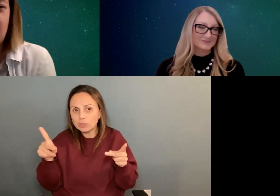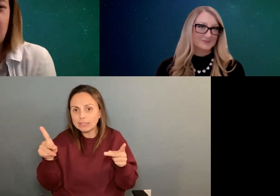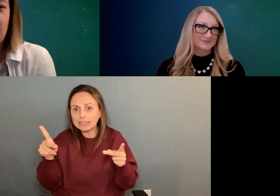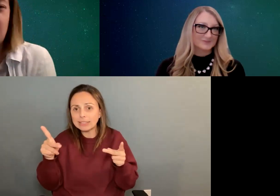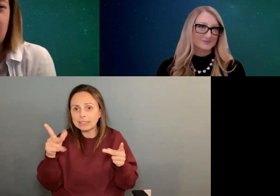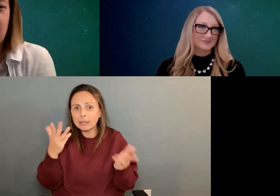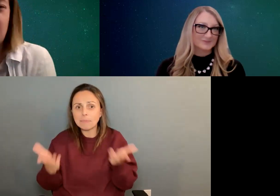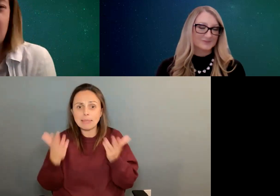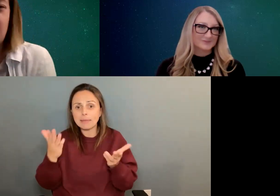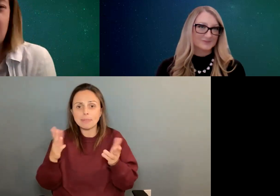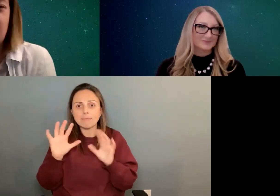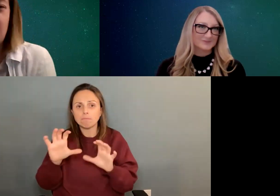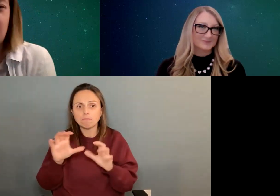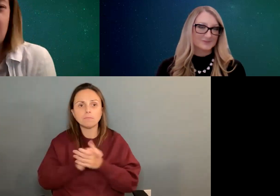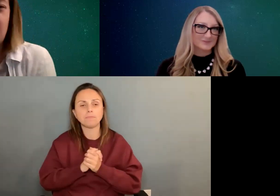a